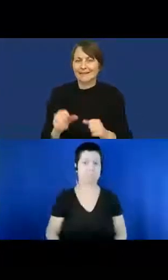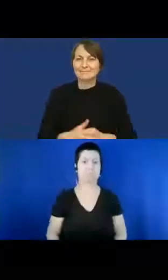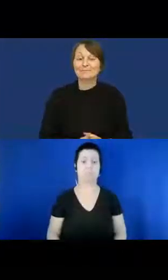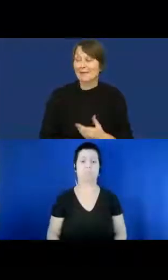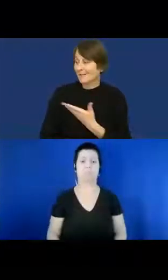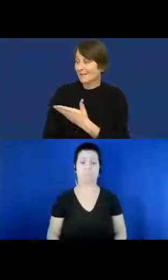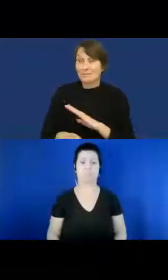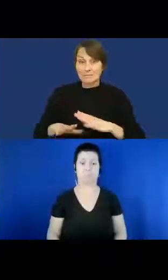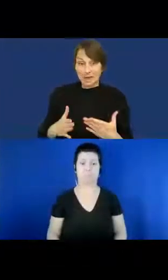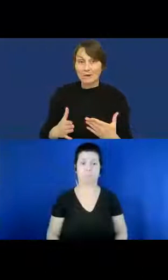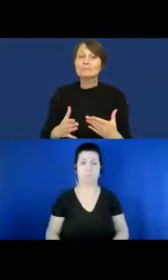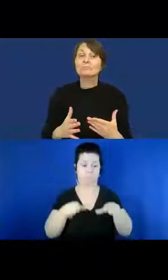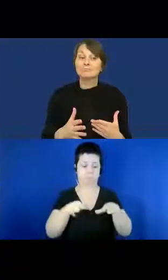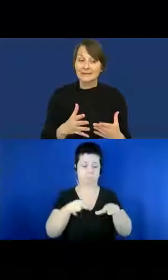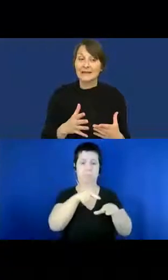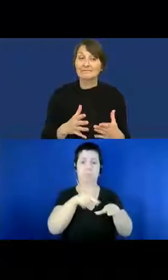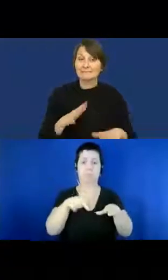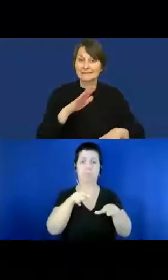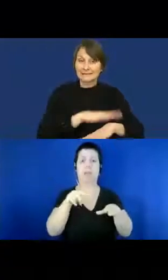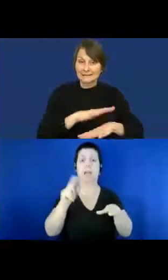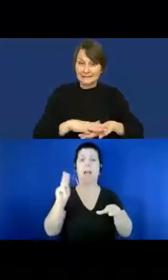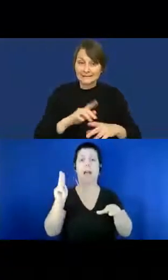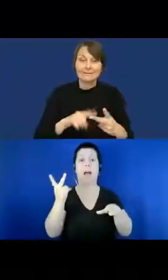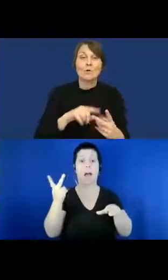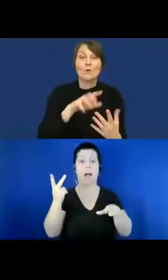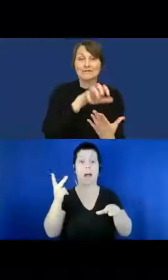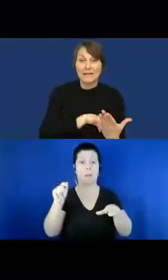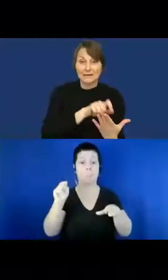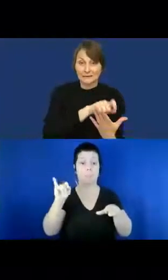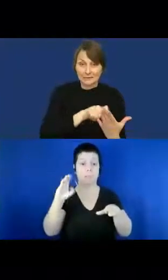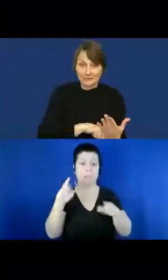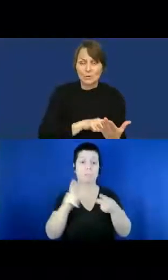communication via haptic signs, text, and speech.